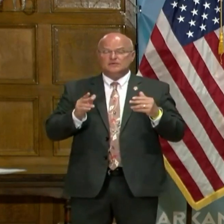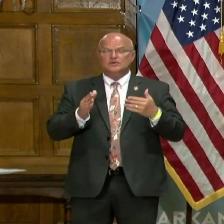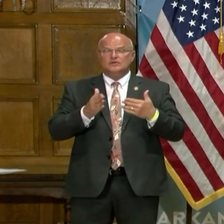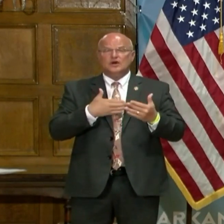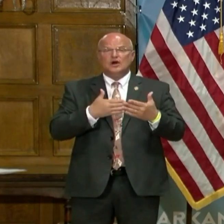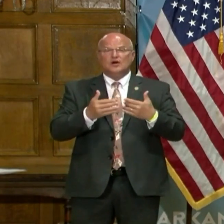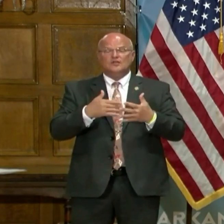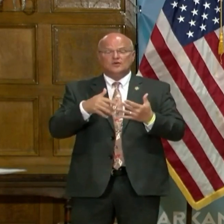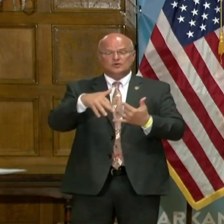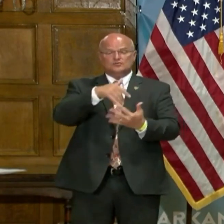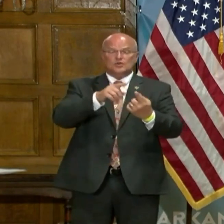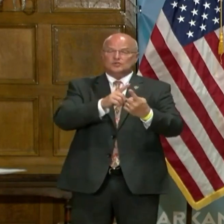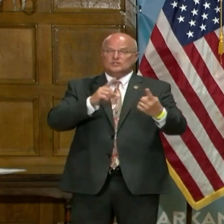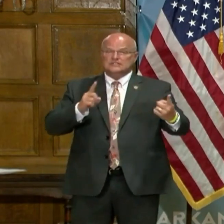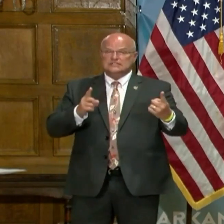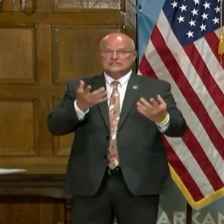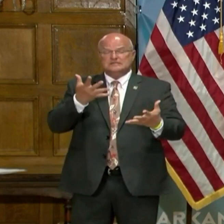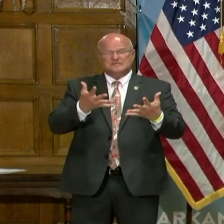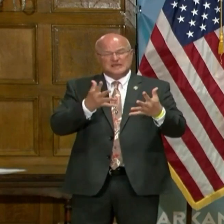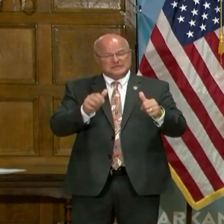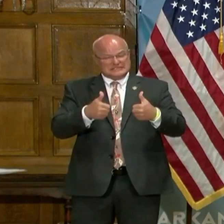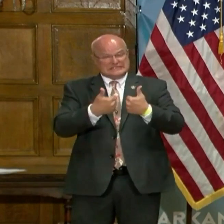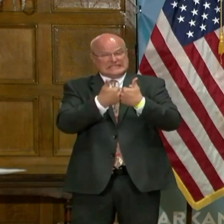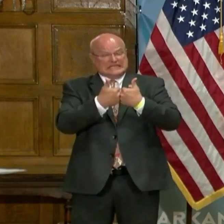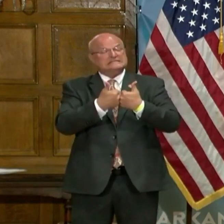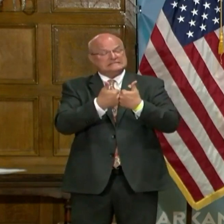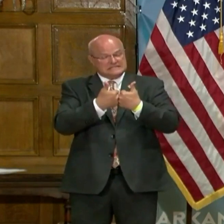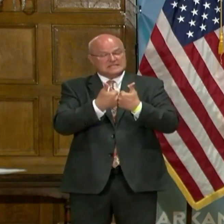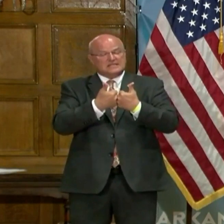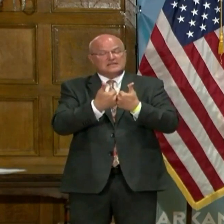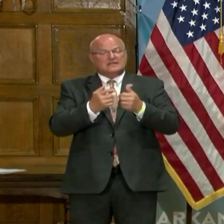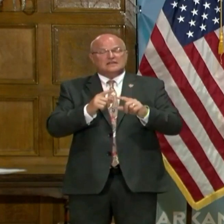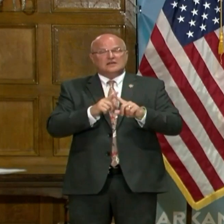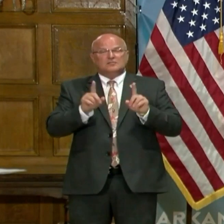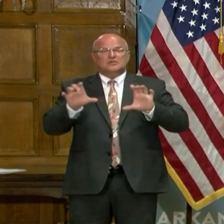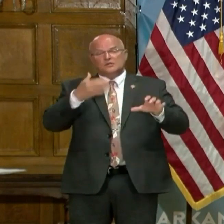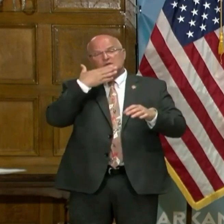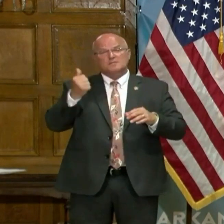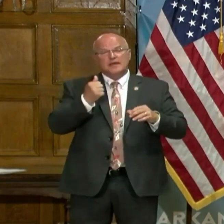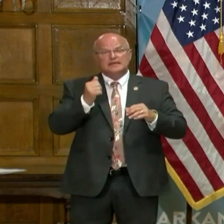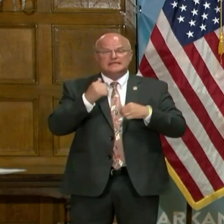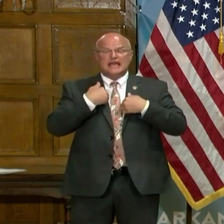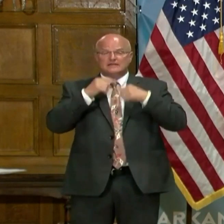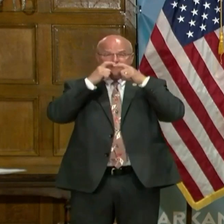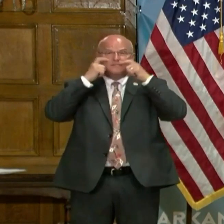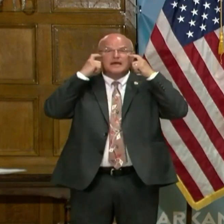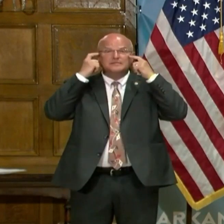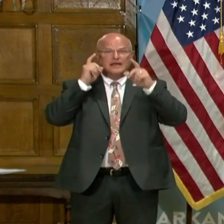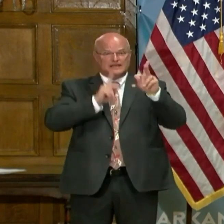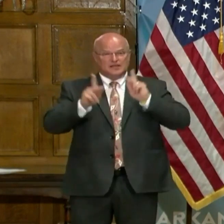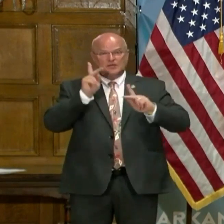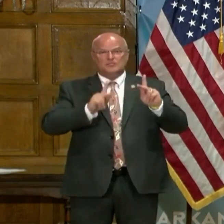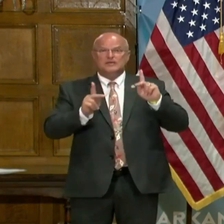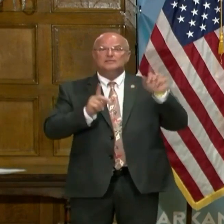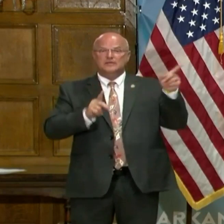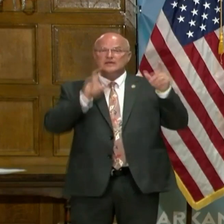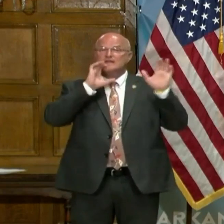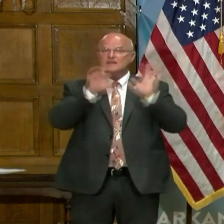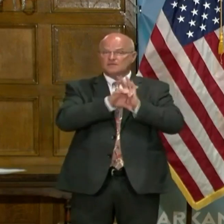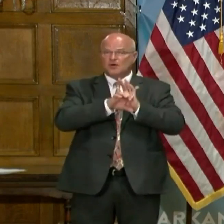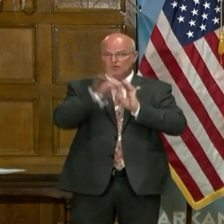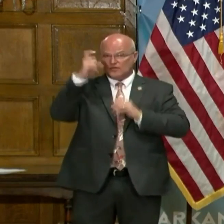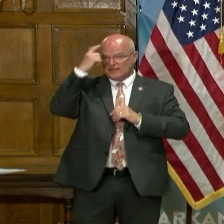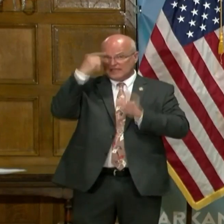although social distancing may be a challenge, do your best and wear a face mask, as the folks in the photo